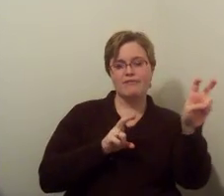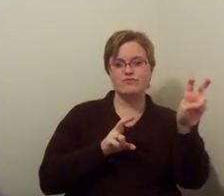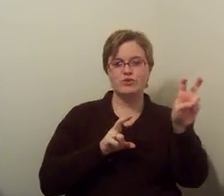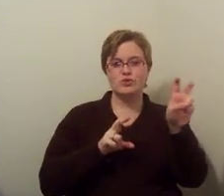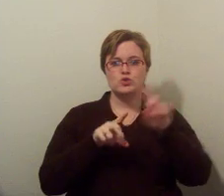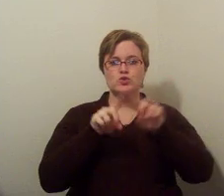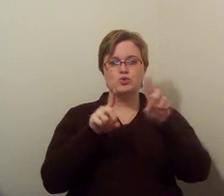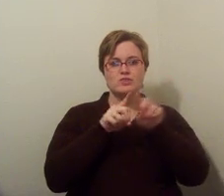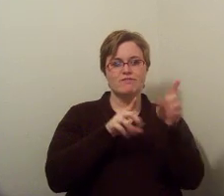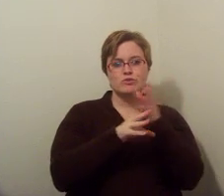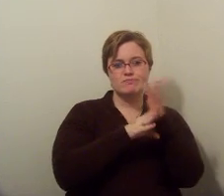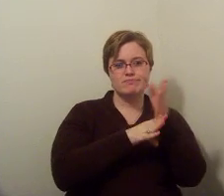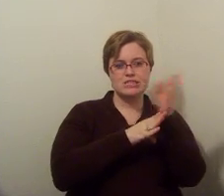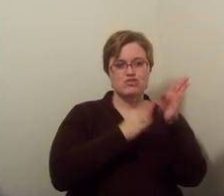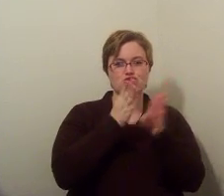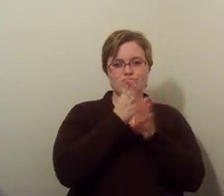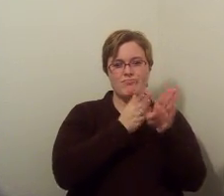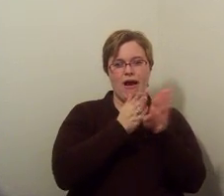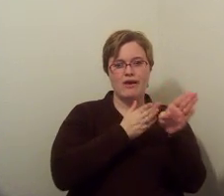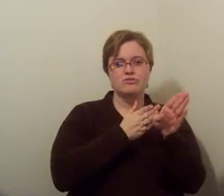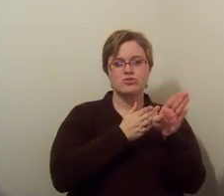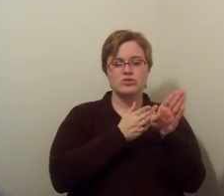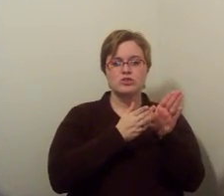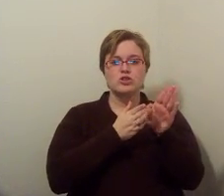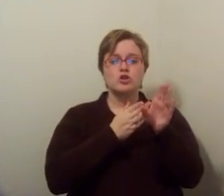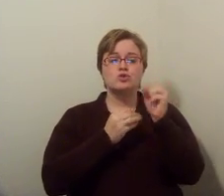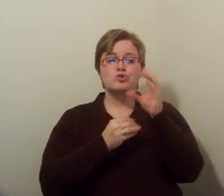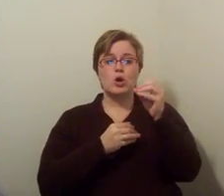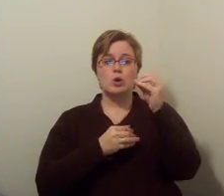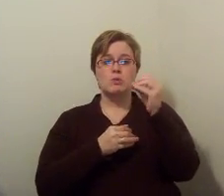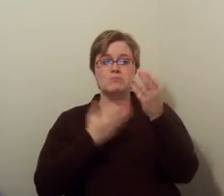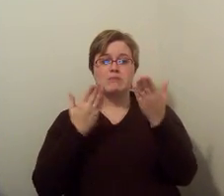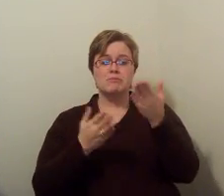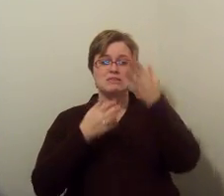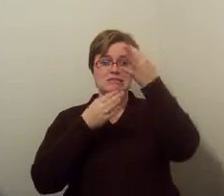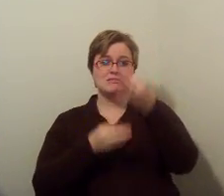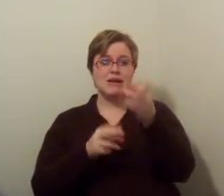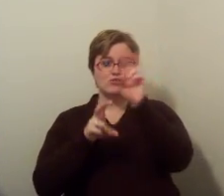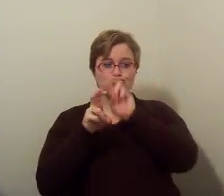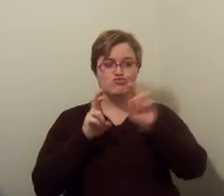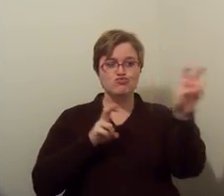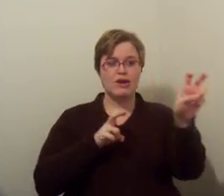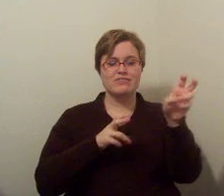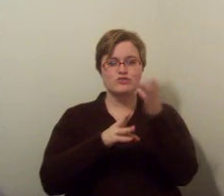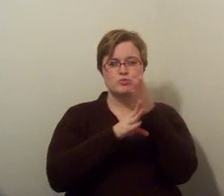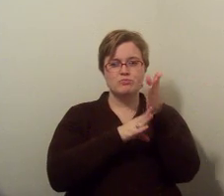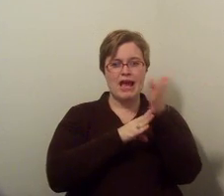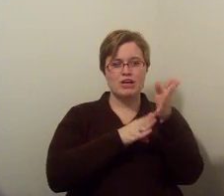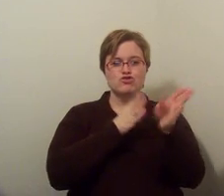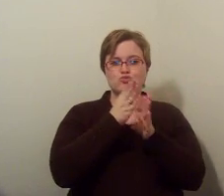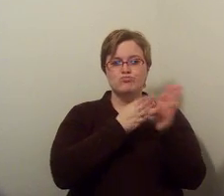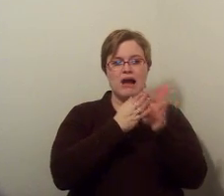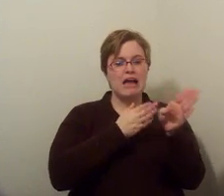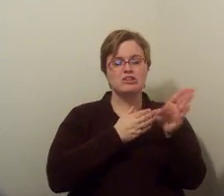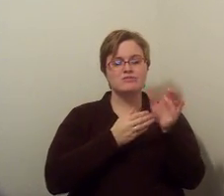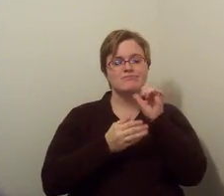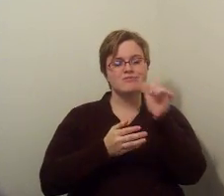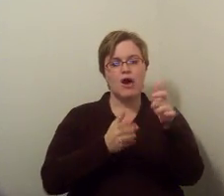minor or major was. So if you decided to go to another field, it wouldn't necessarily mean you had to go extra years of college.